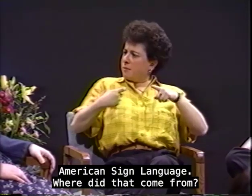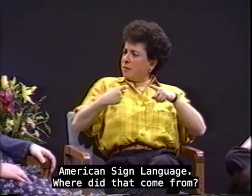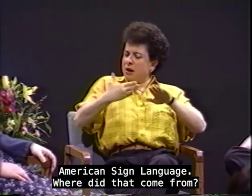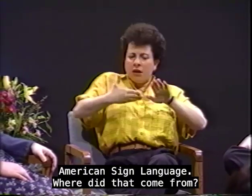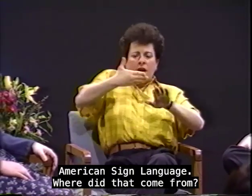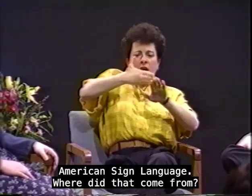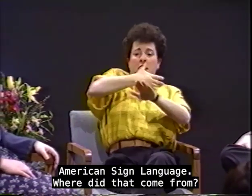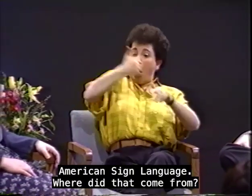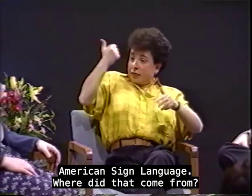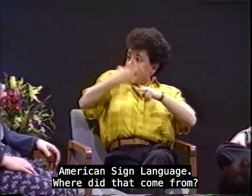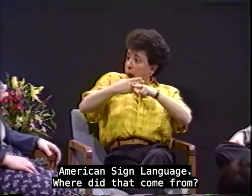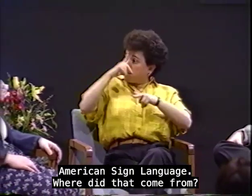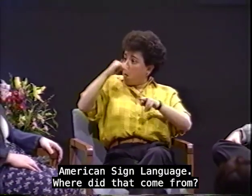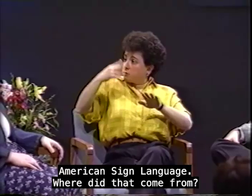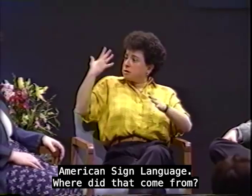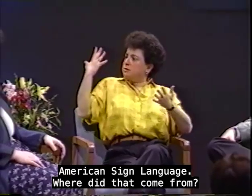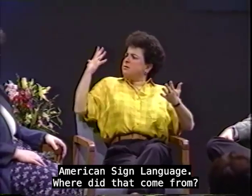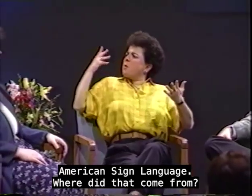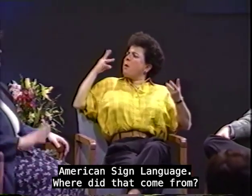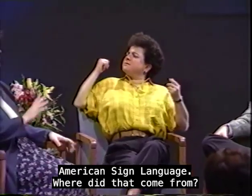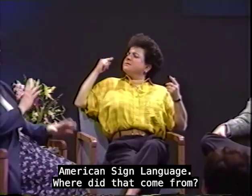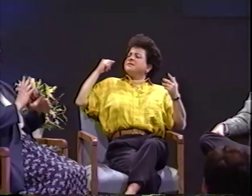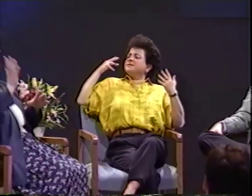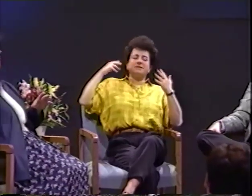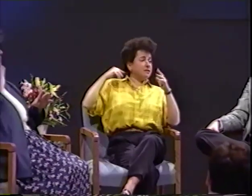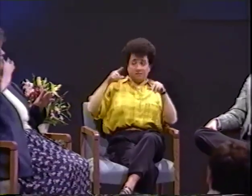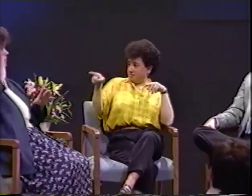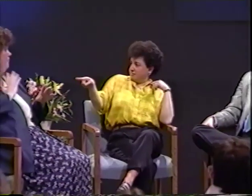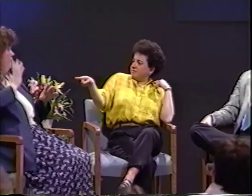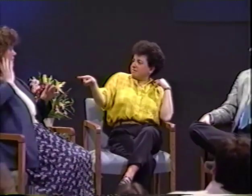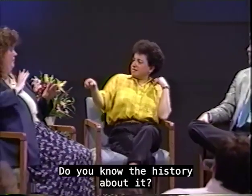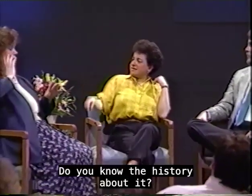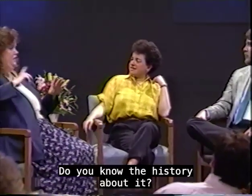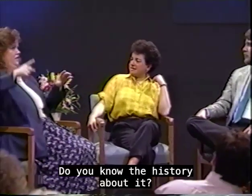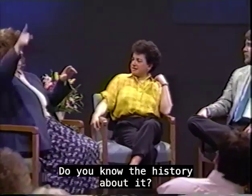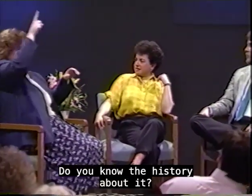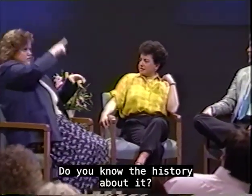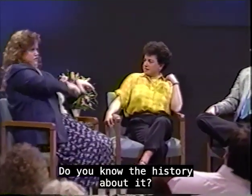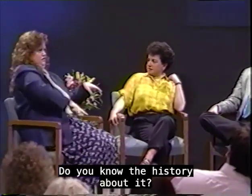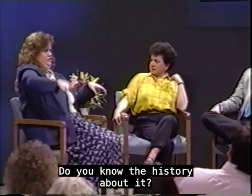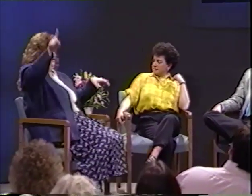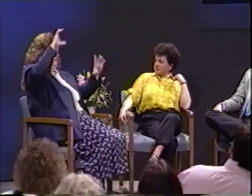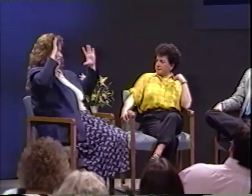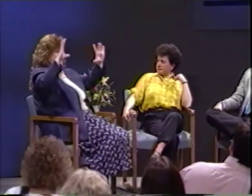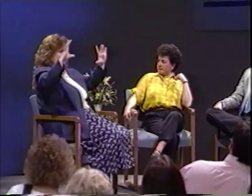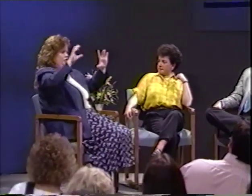Sign Language, where did that come from? Do you know the history about it?